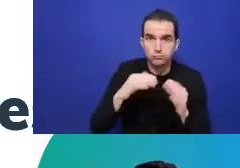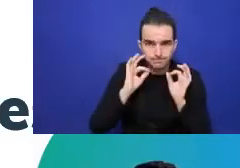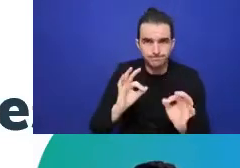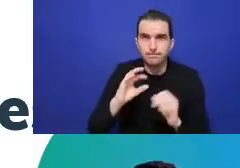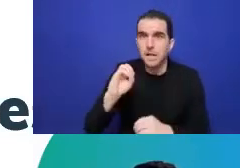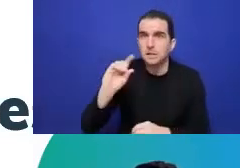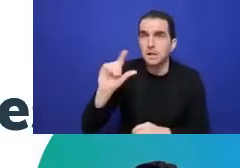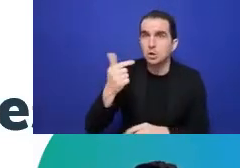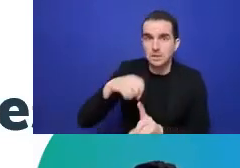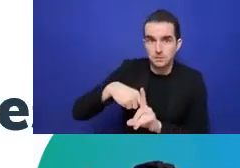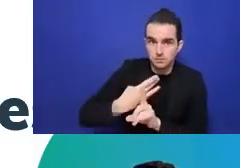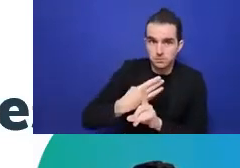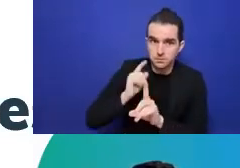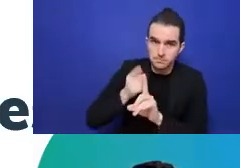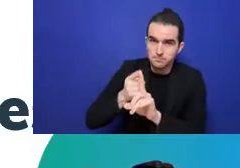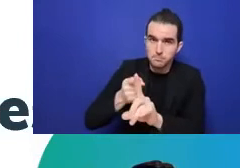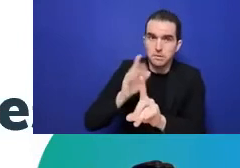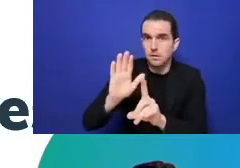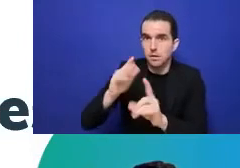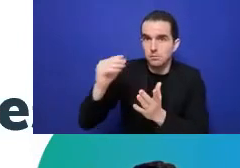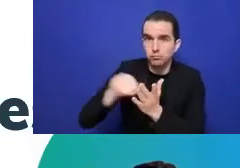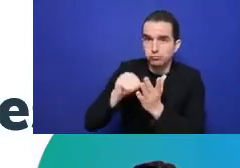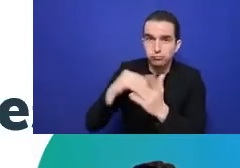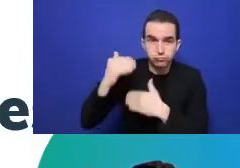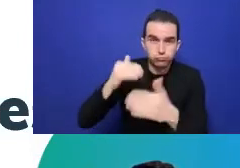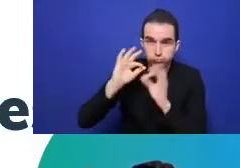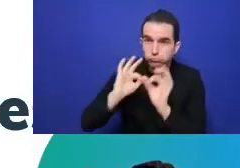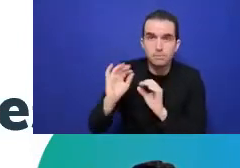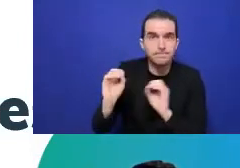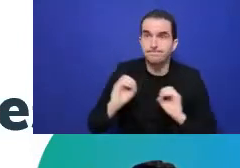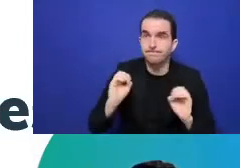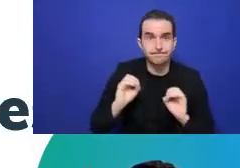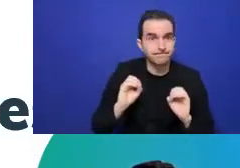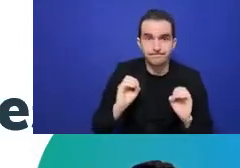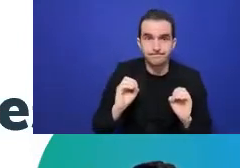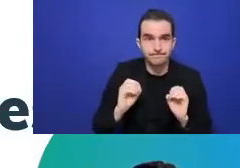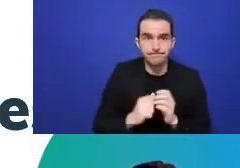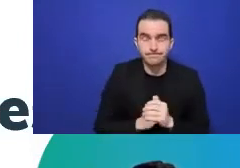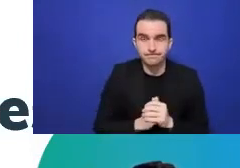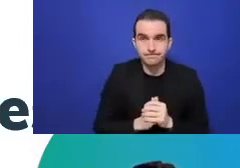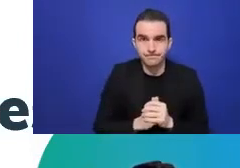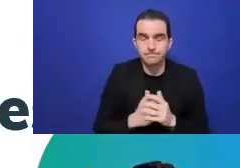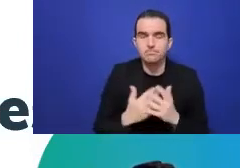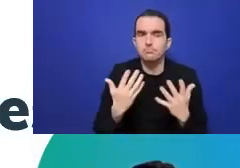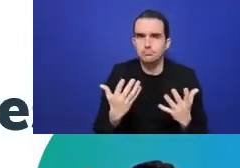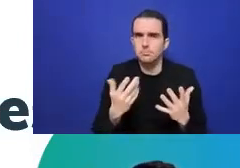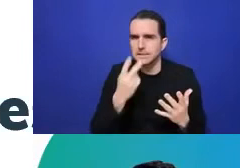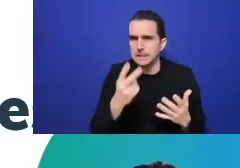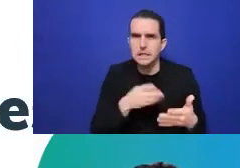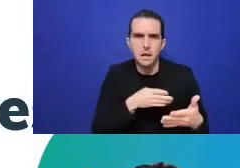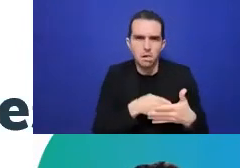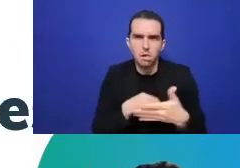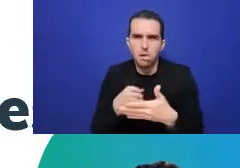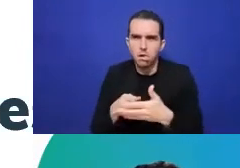of the challenges, and maybe the CSEM can help to encourage governments to use